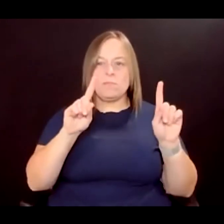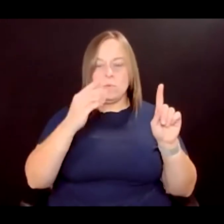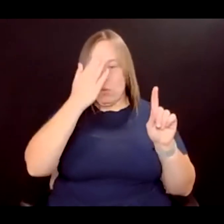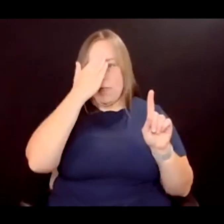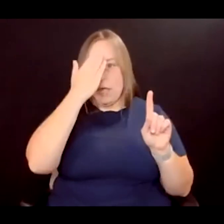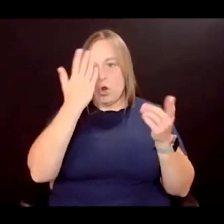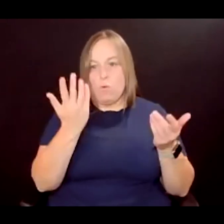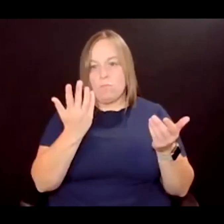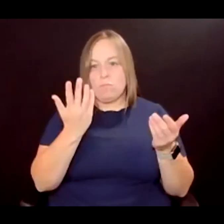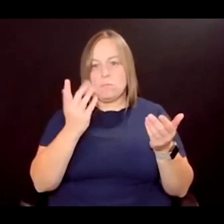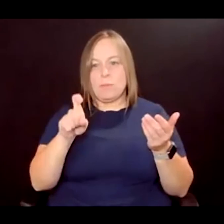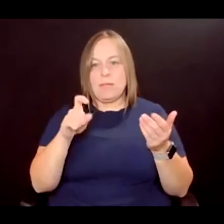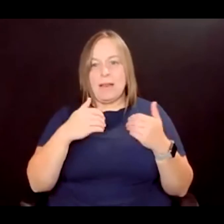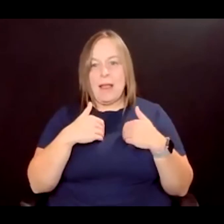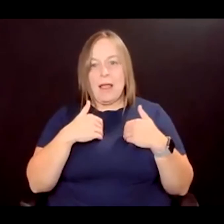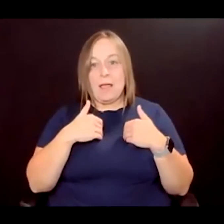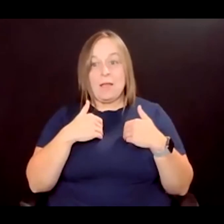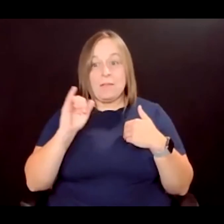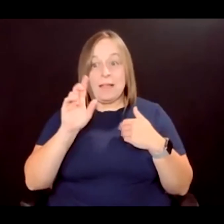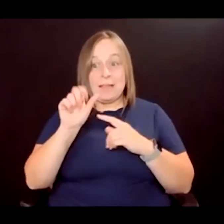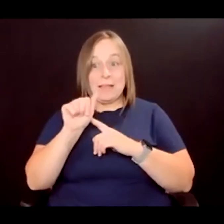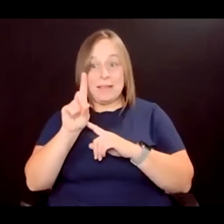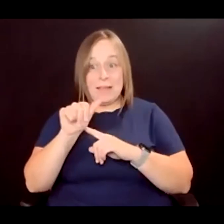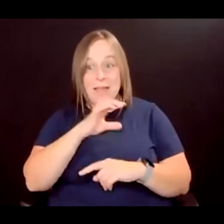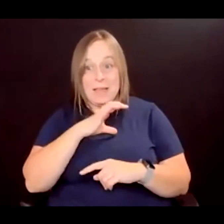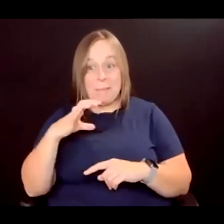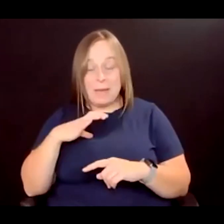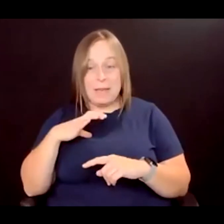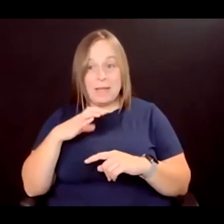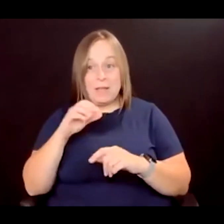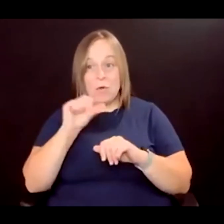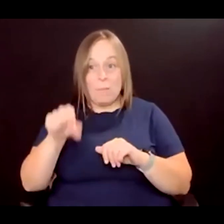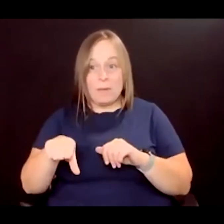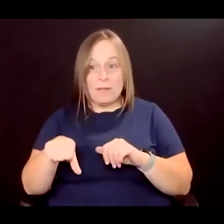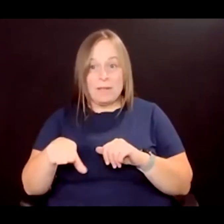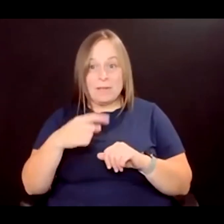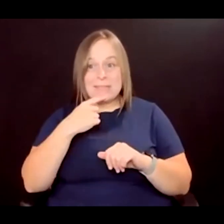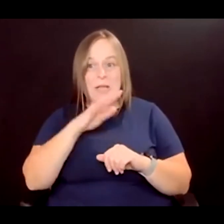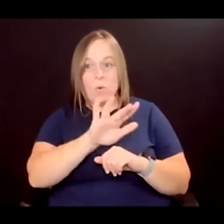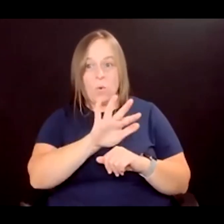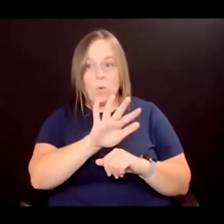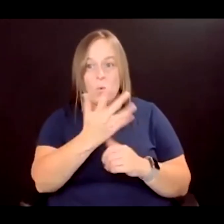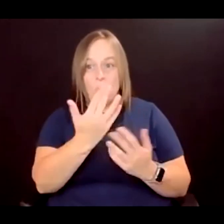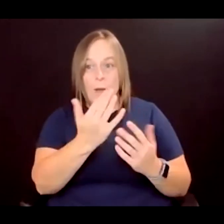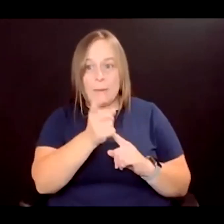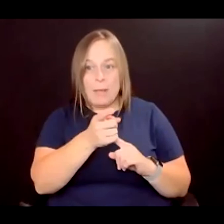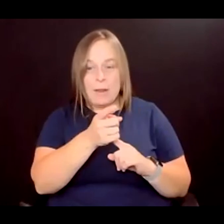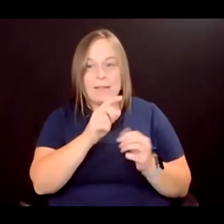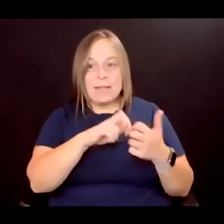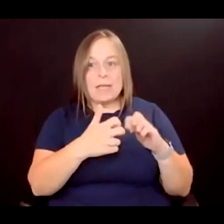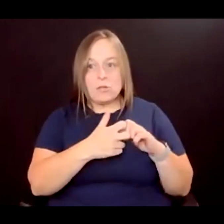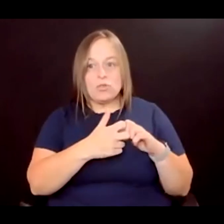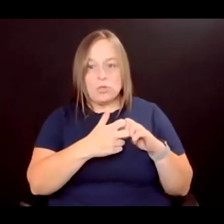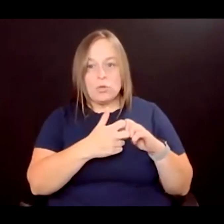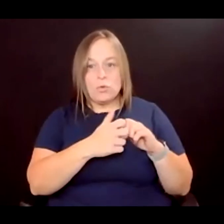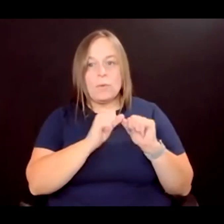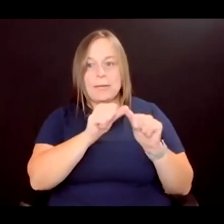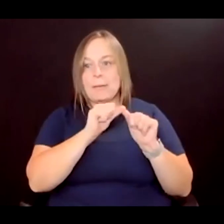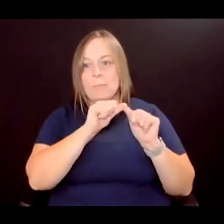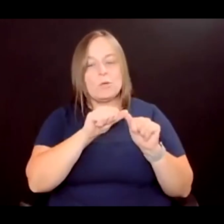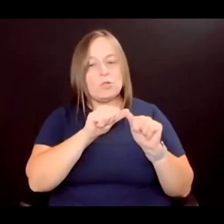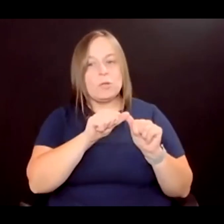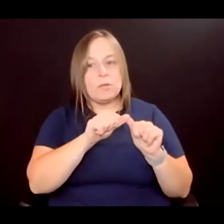Yeah. So Thank you. ongoing access is something that when we talk, and I'll just say it, and then we'll get to a question. I'll put a little